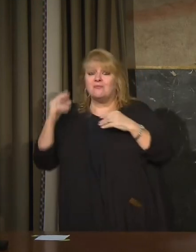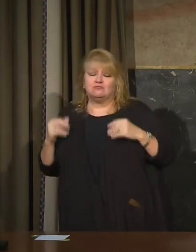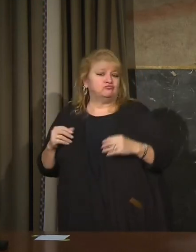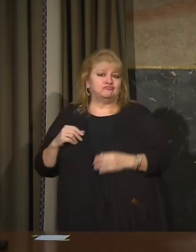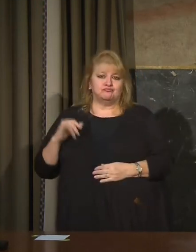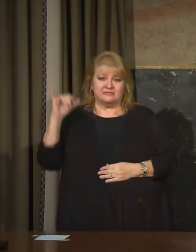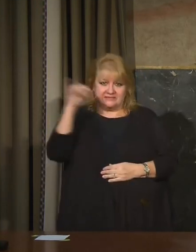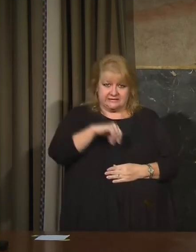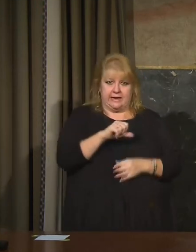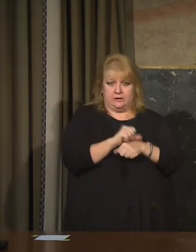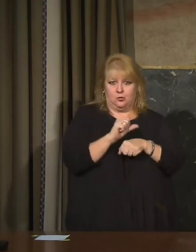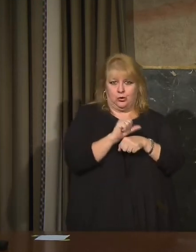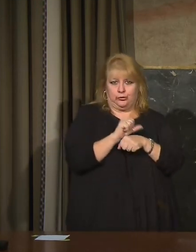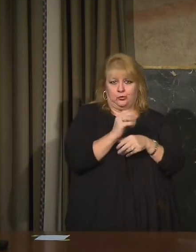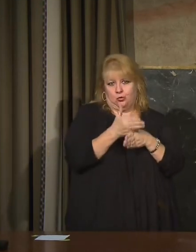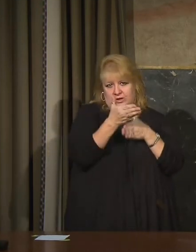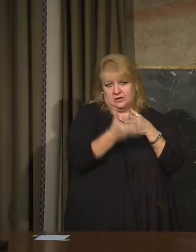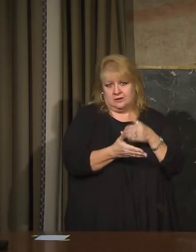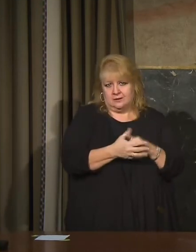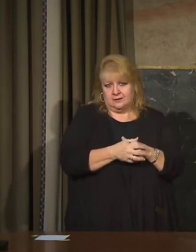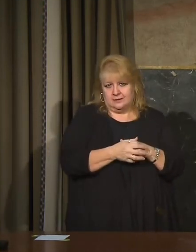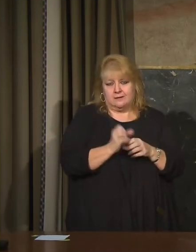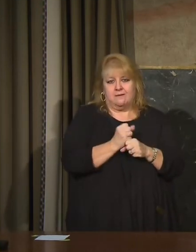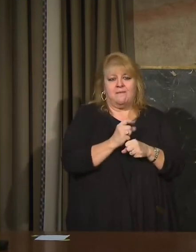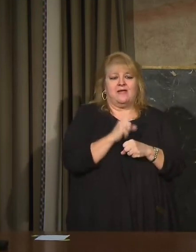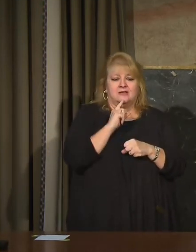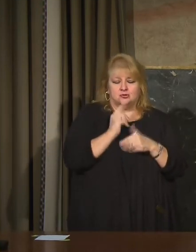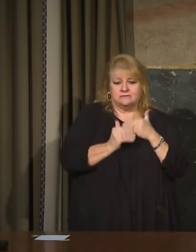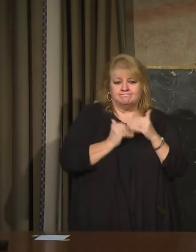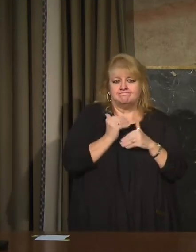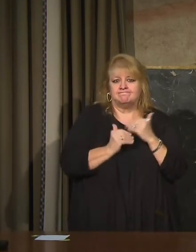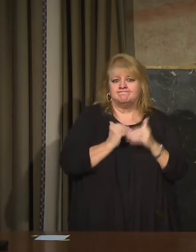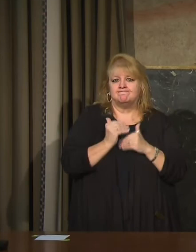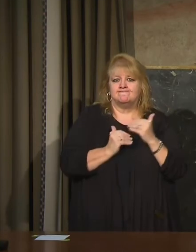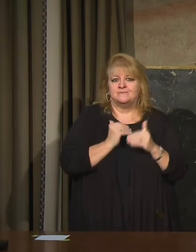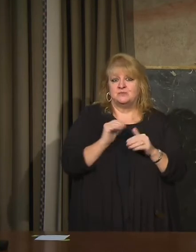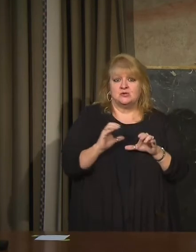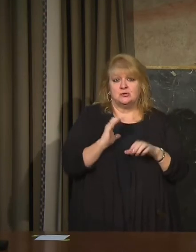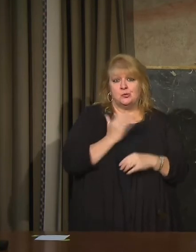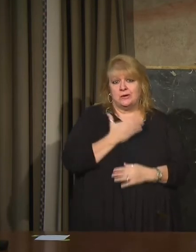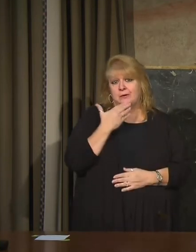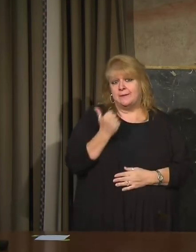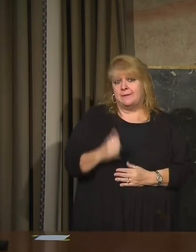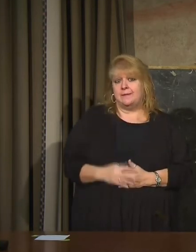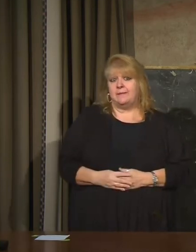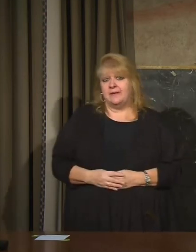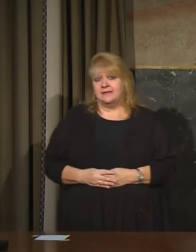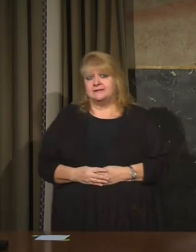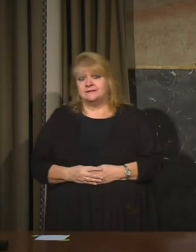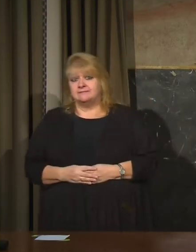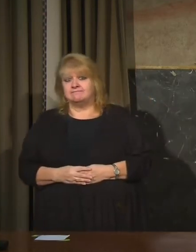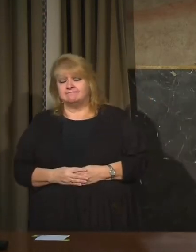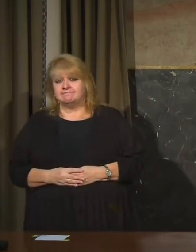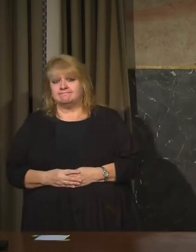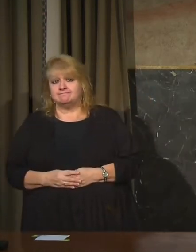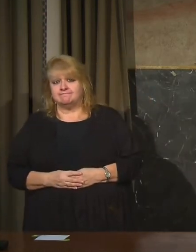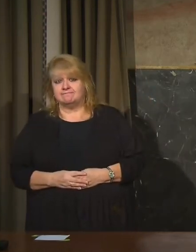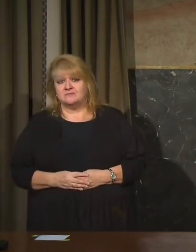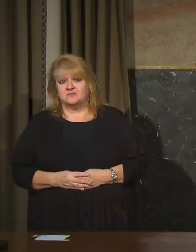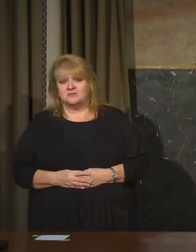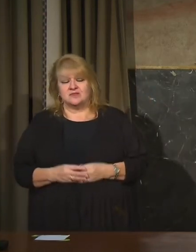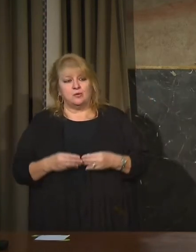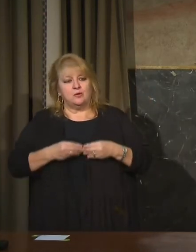And because they're working so hard to make sure that we are doing the best that we can to distribute and administer